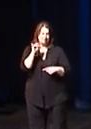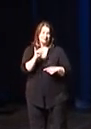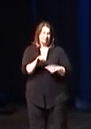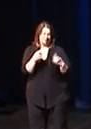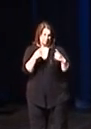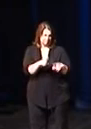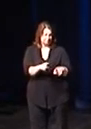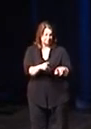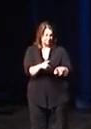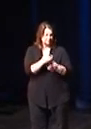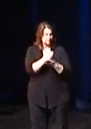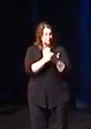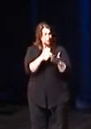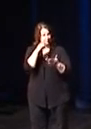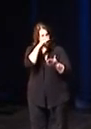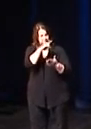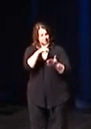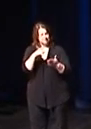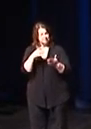where they